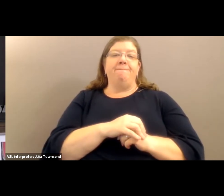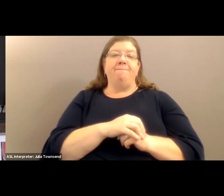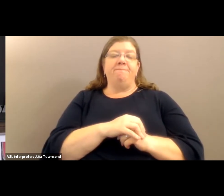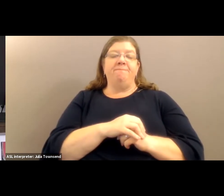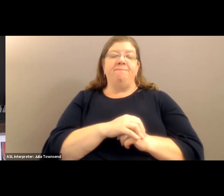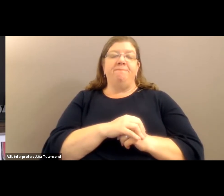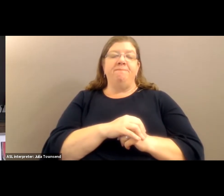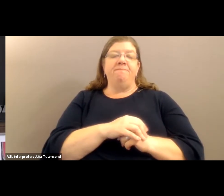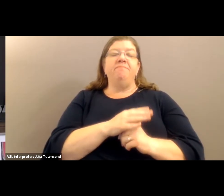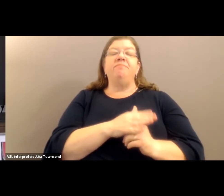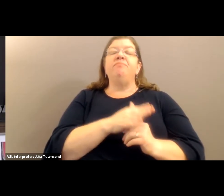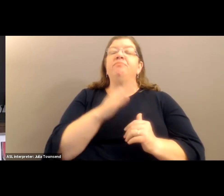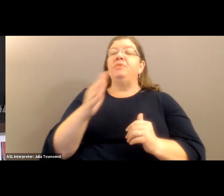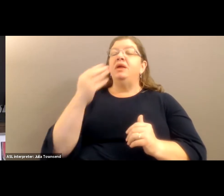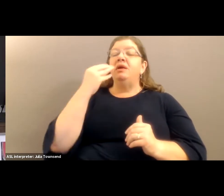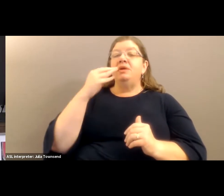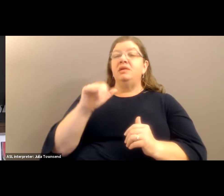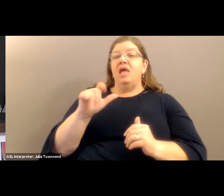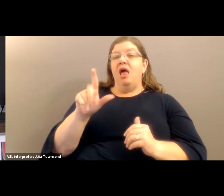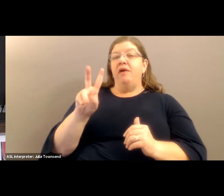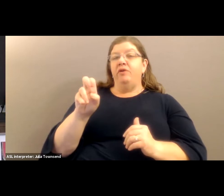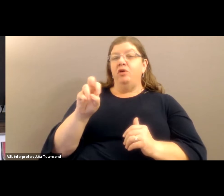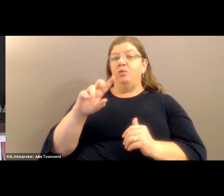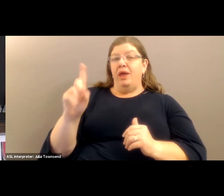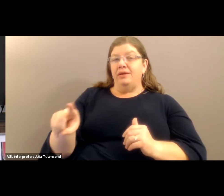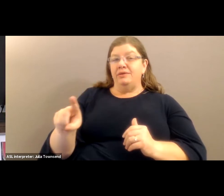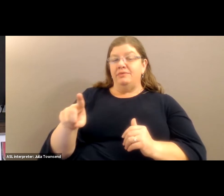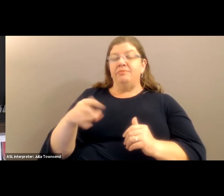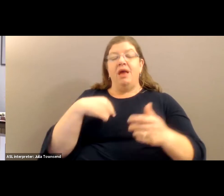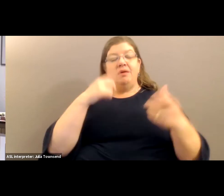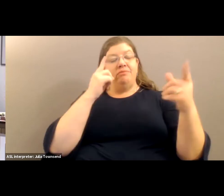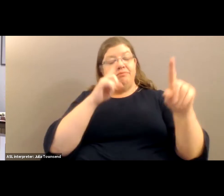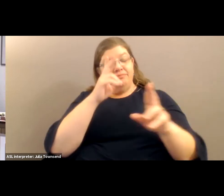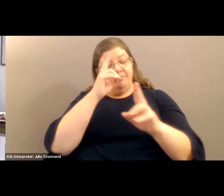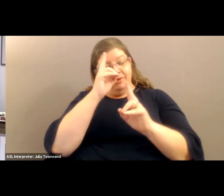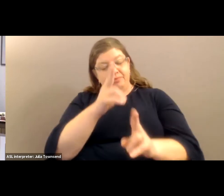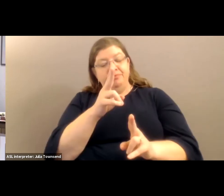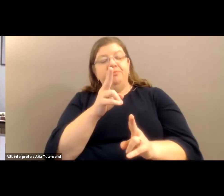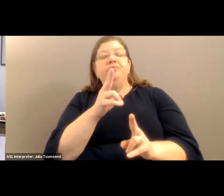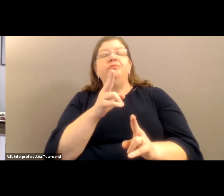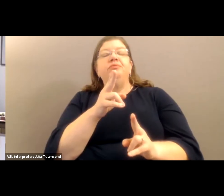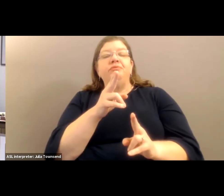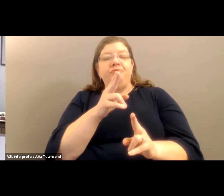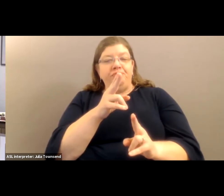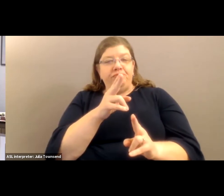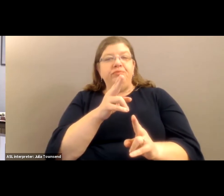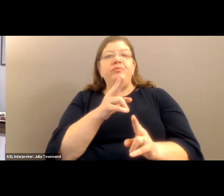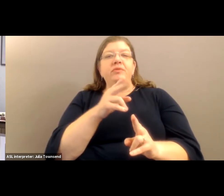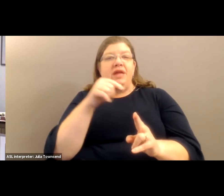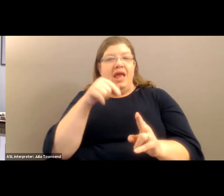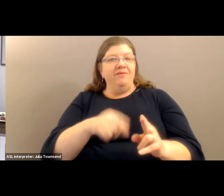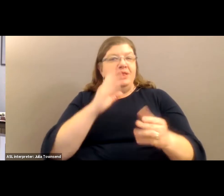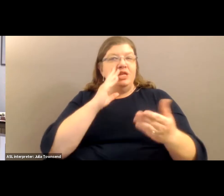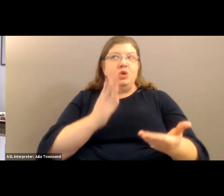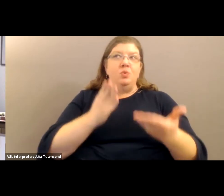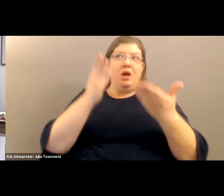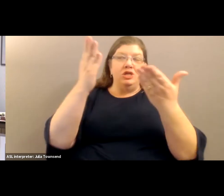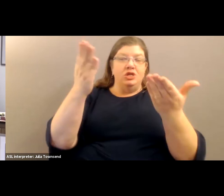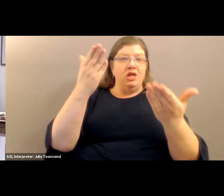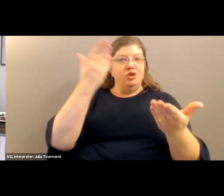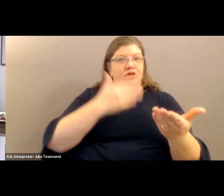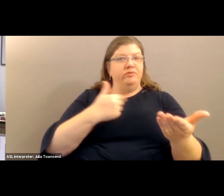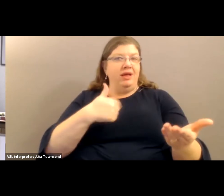Okay, Ms. Alvarez? I too am honored to have this resolution before